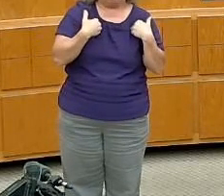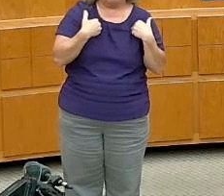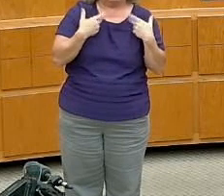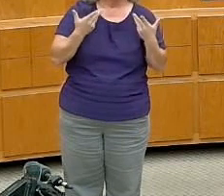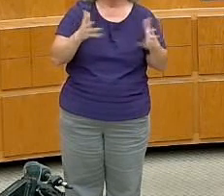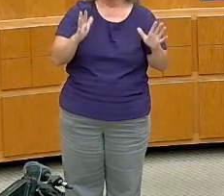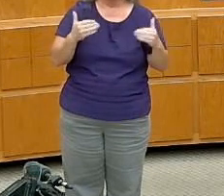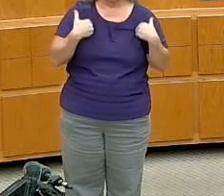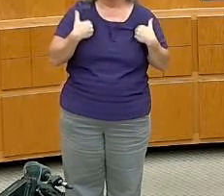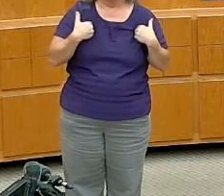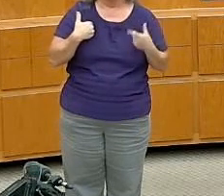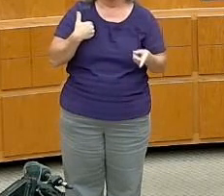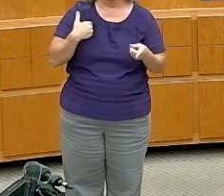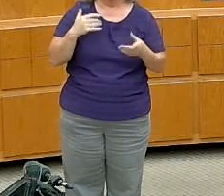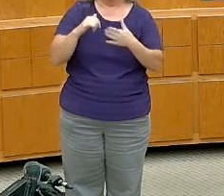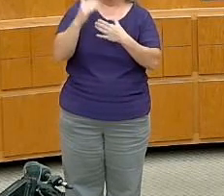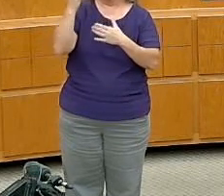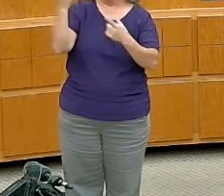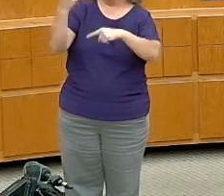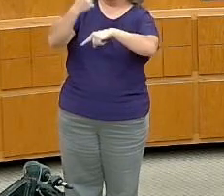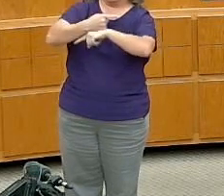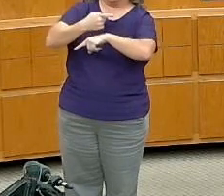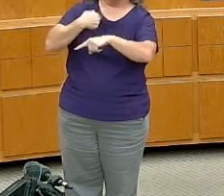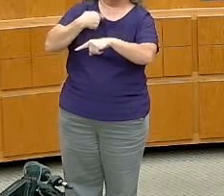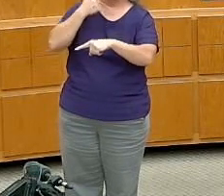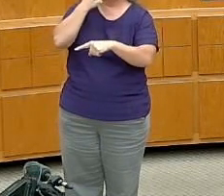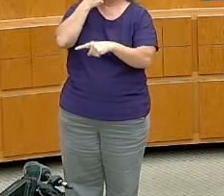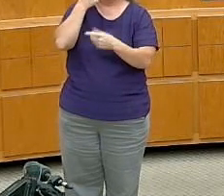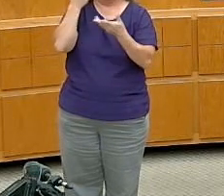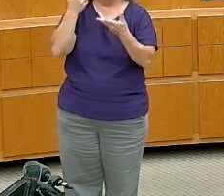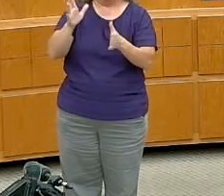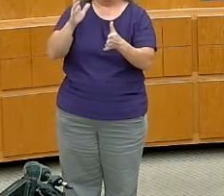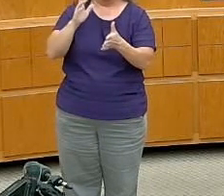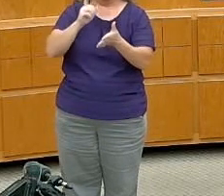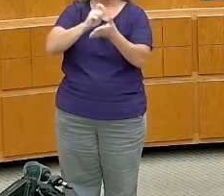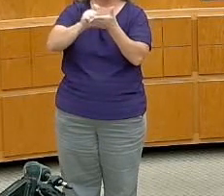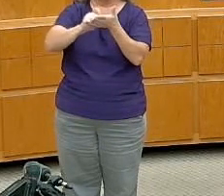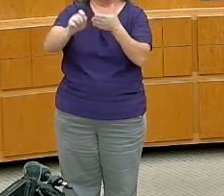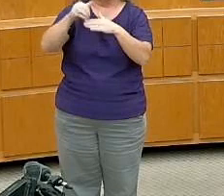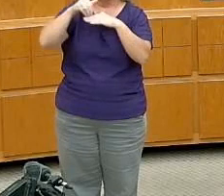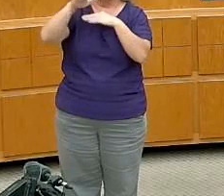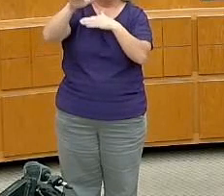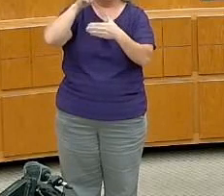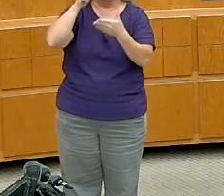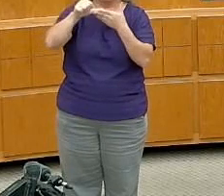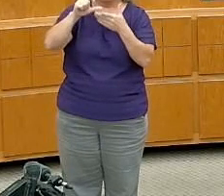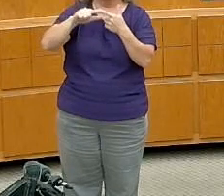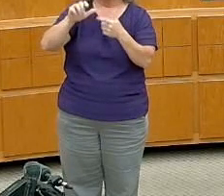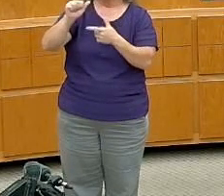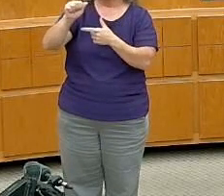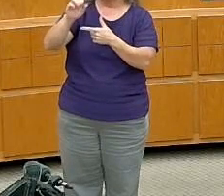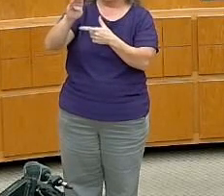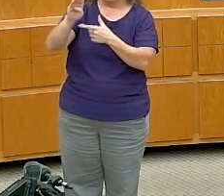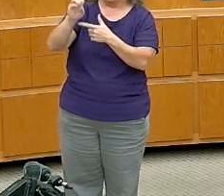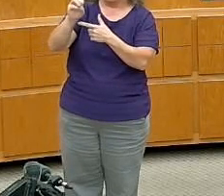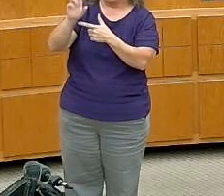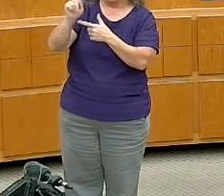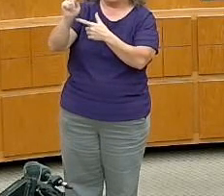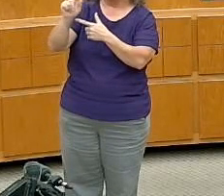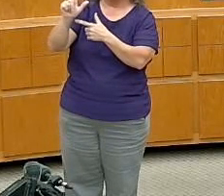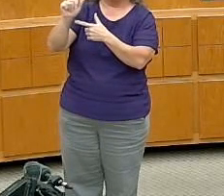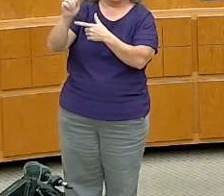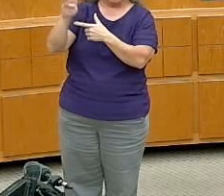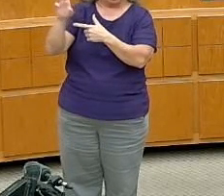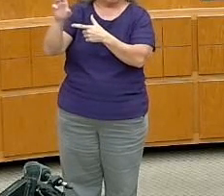that is why today I finished off polishing a letter to not only Abbott Laboratories, but in conjunction with